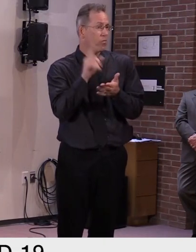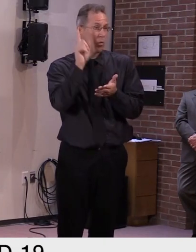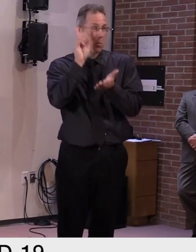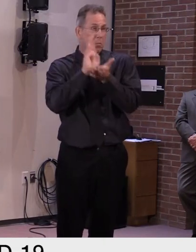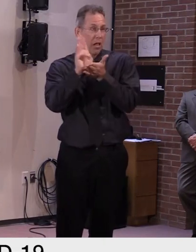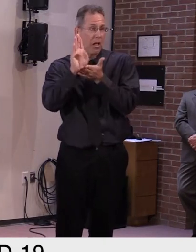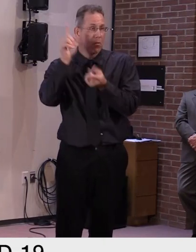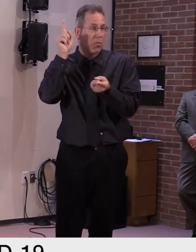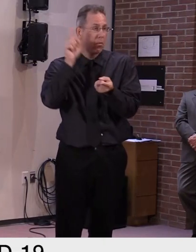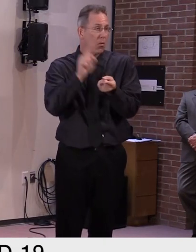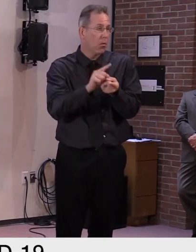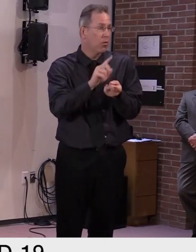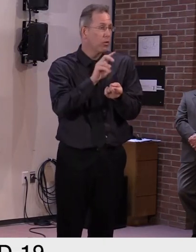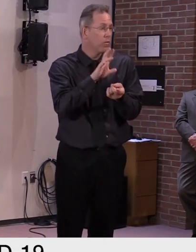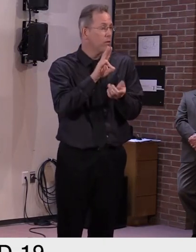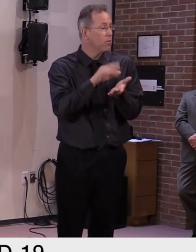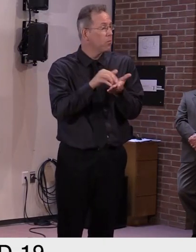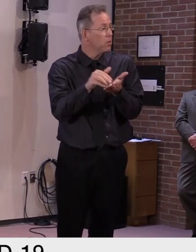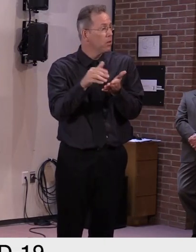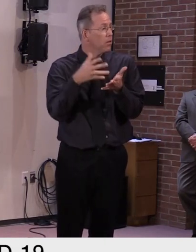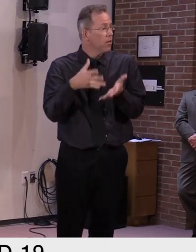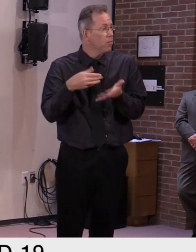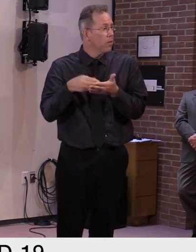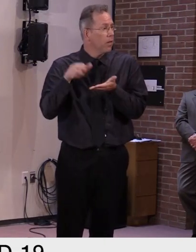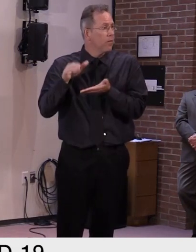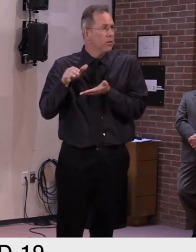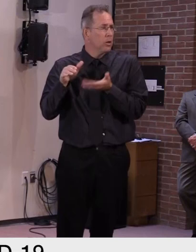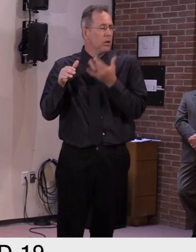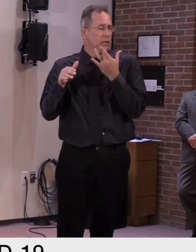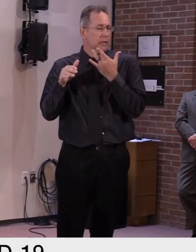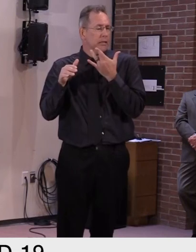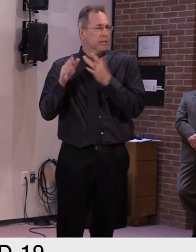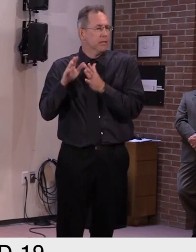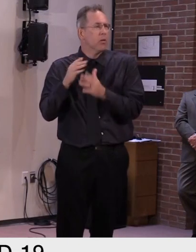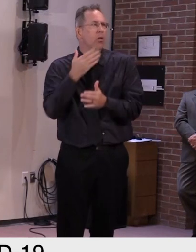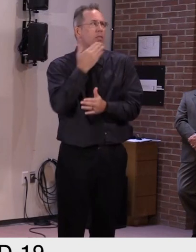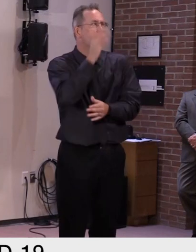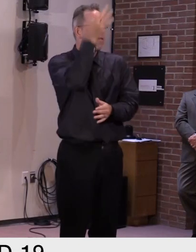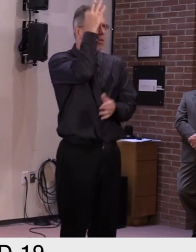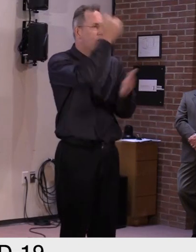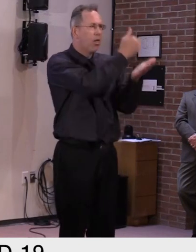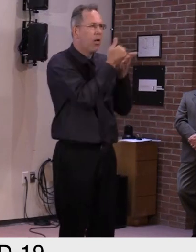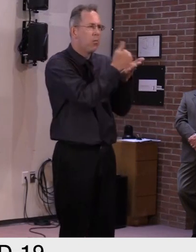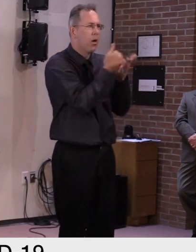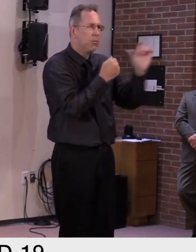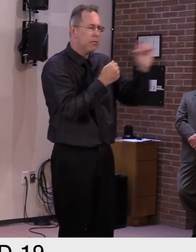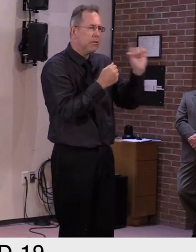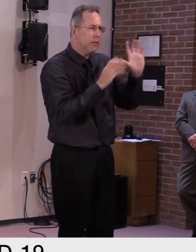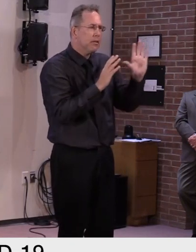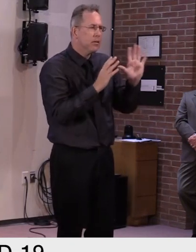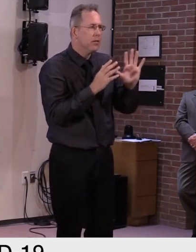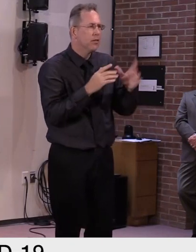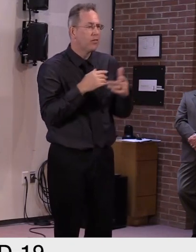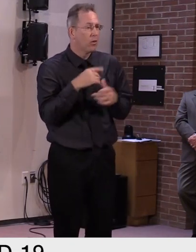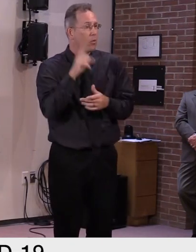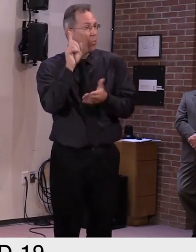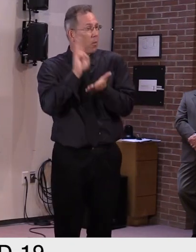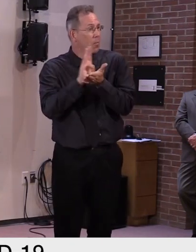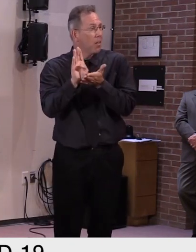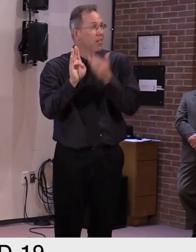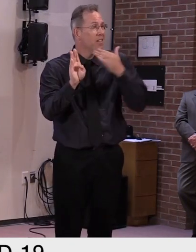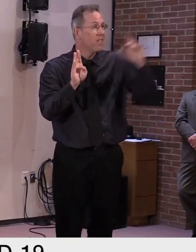from the federal government in doing so, paying out $1 billion in benefits. So I would